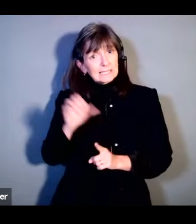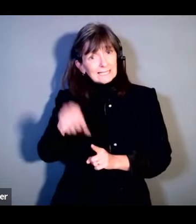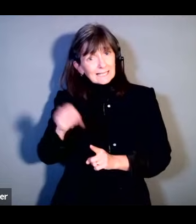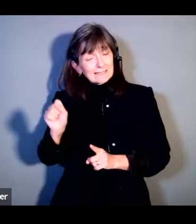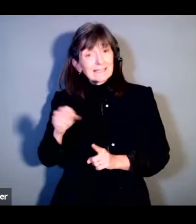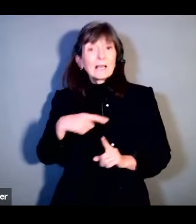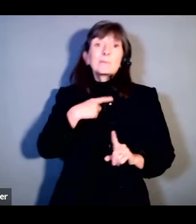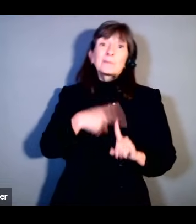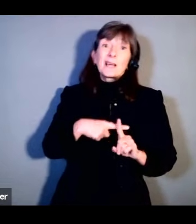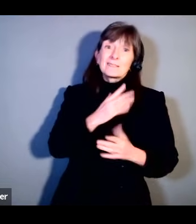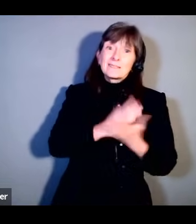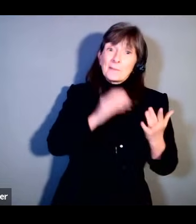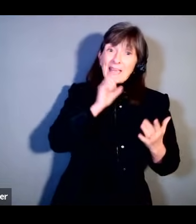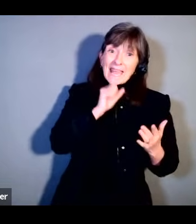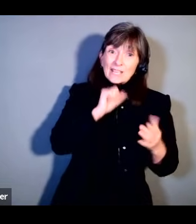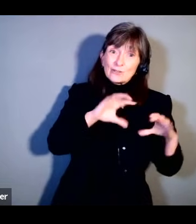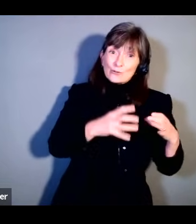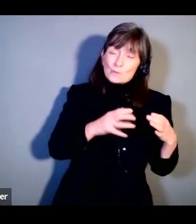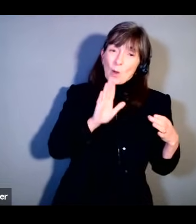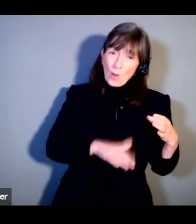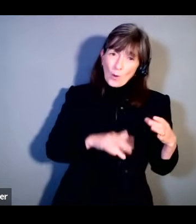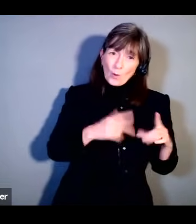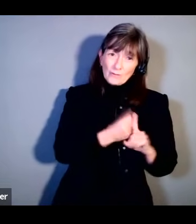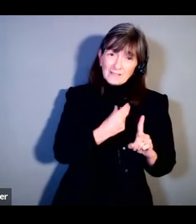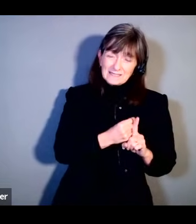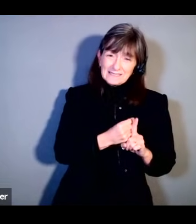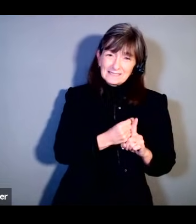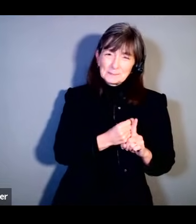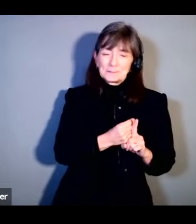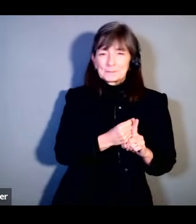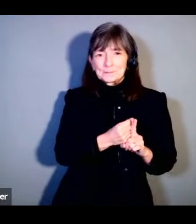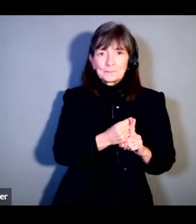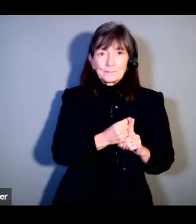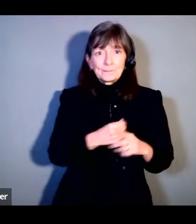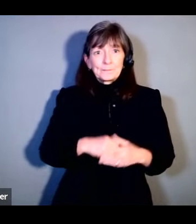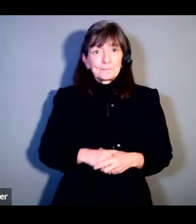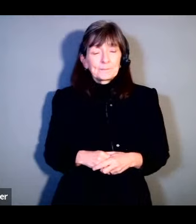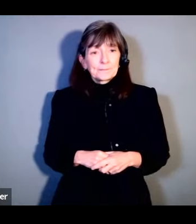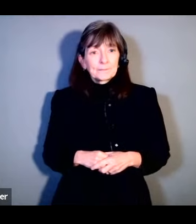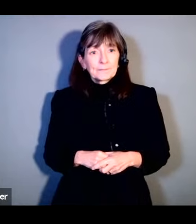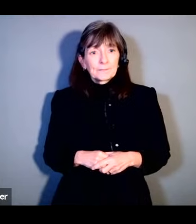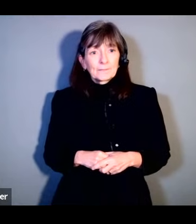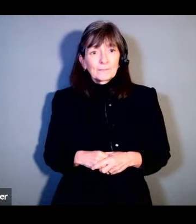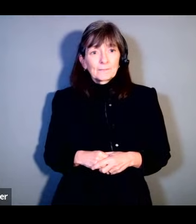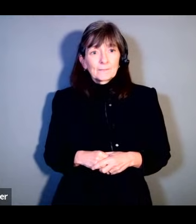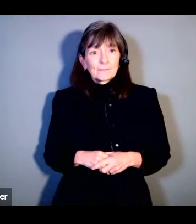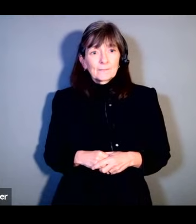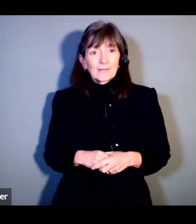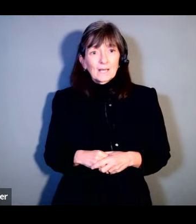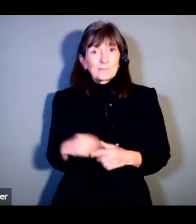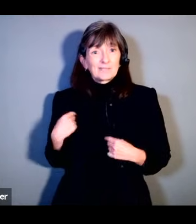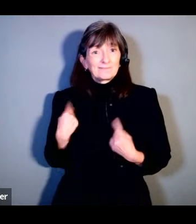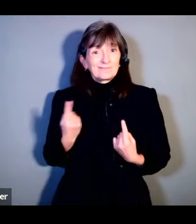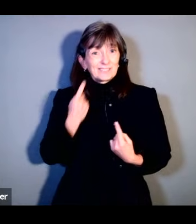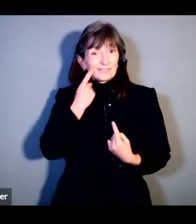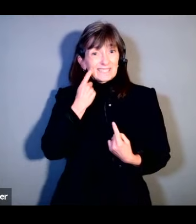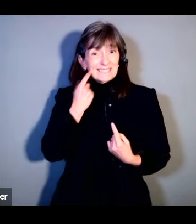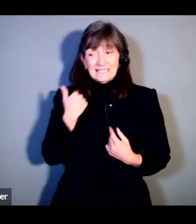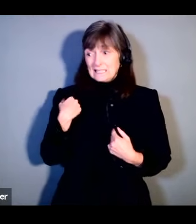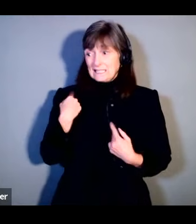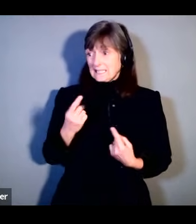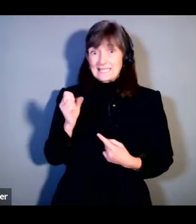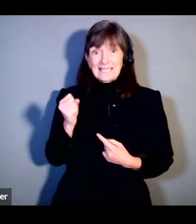there are lower vaccination rates than others. So I don't have, one of the things that we haven't been able to get over the last few days since Saturday is